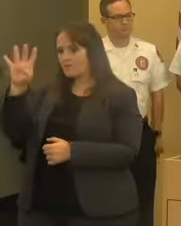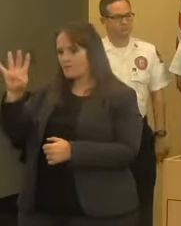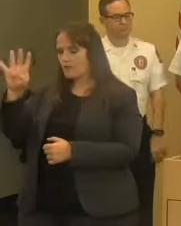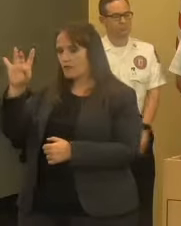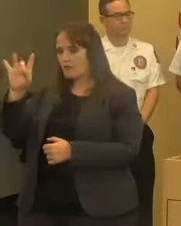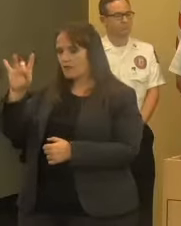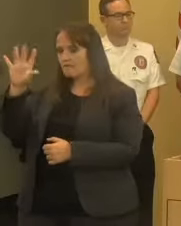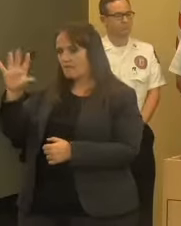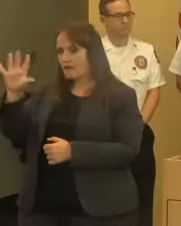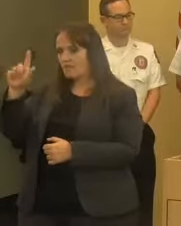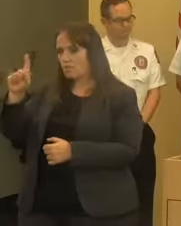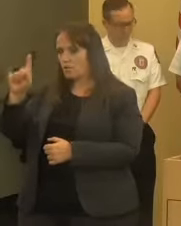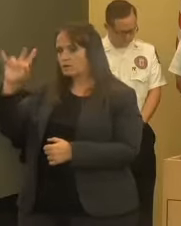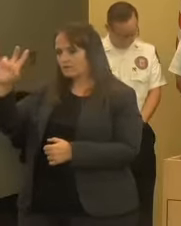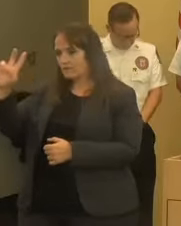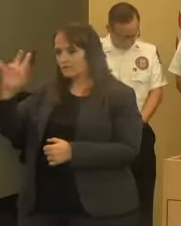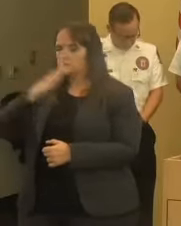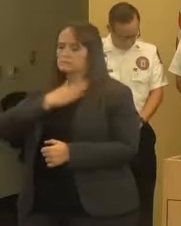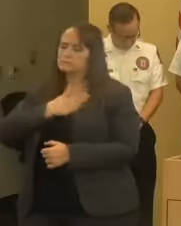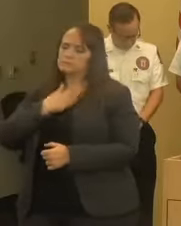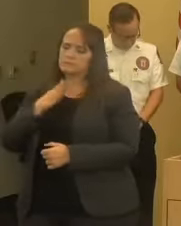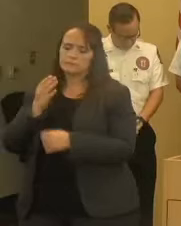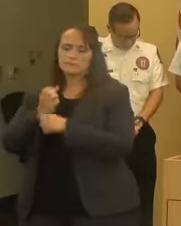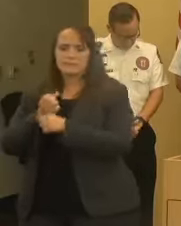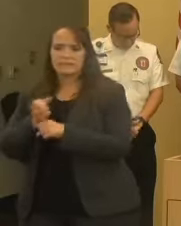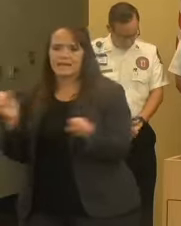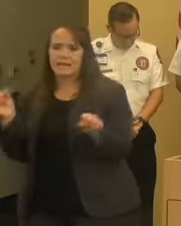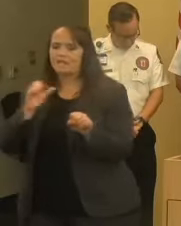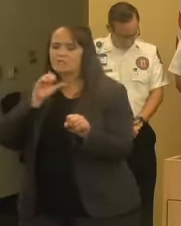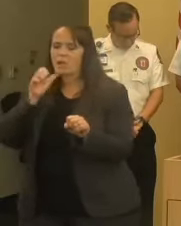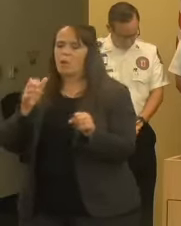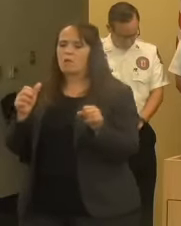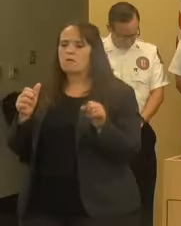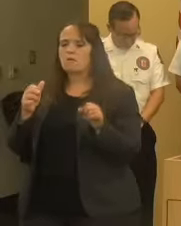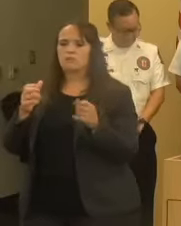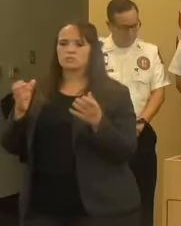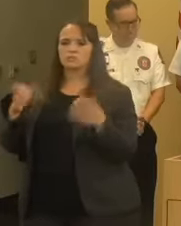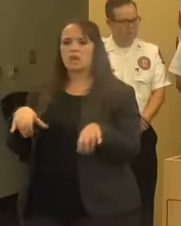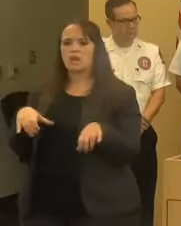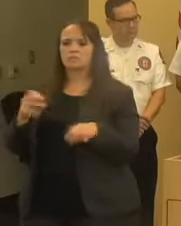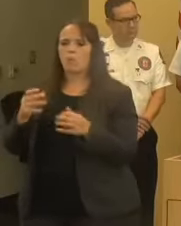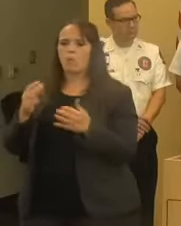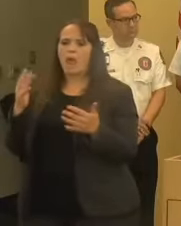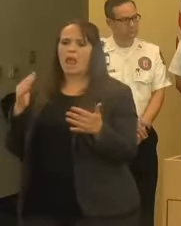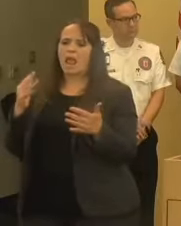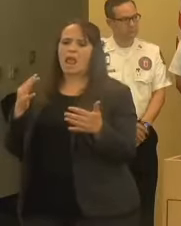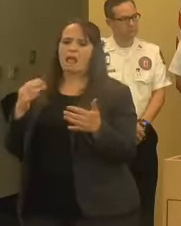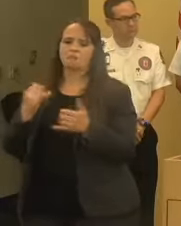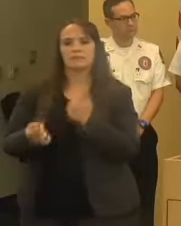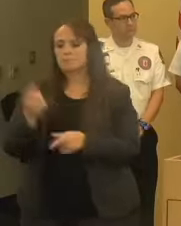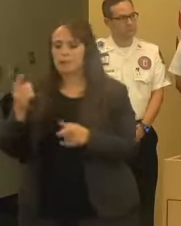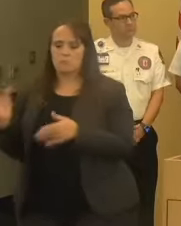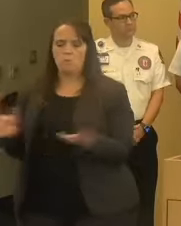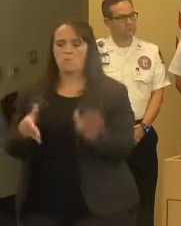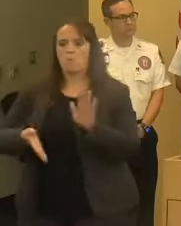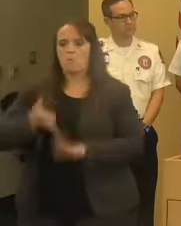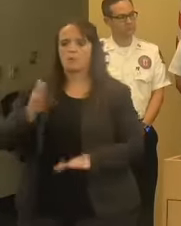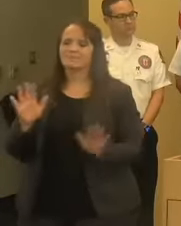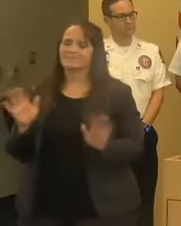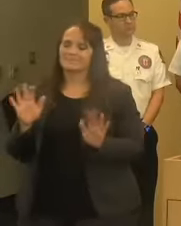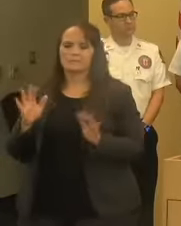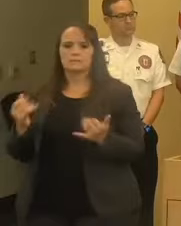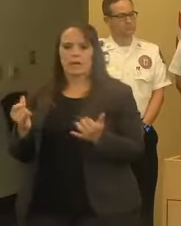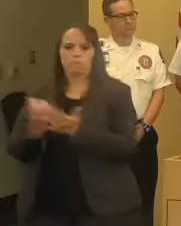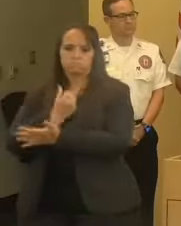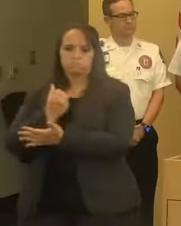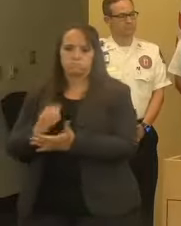843-884-8517. Just remind everybody to be safe. Don't take unnecessary risk or wait until the last minute to make your preparations or to evacuate. Thank